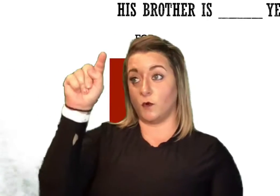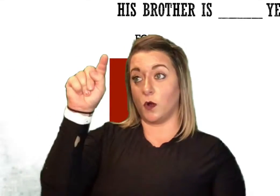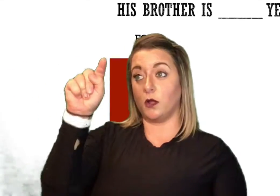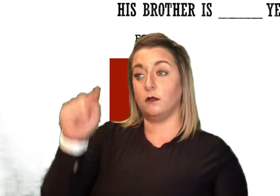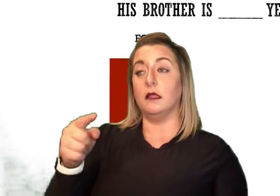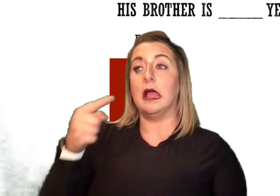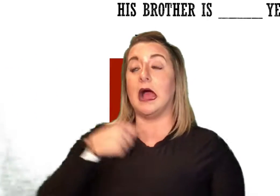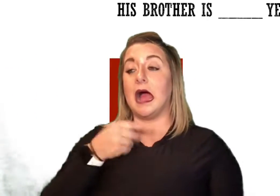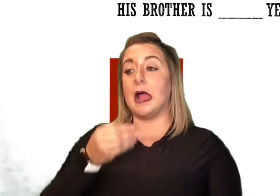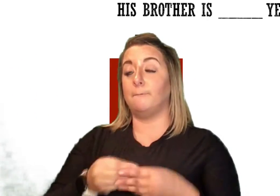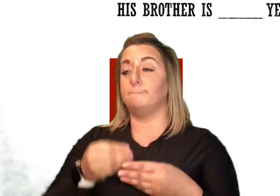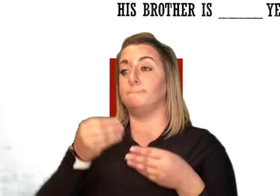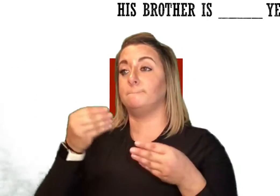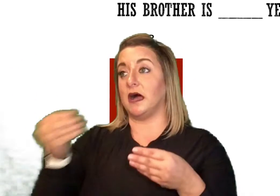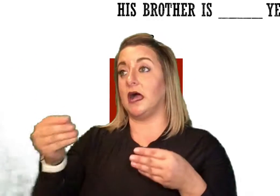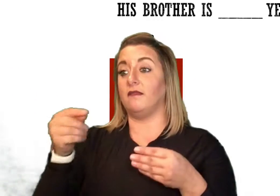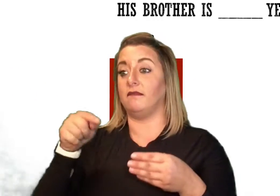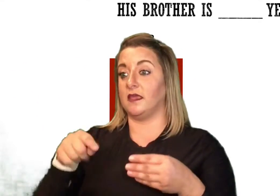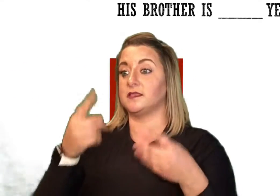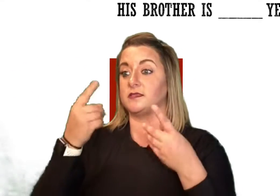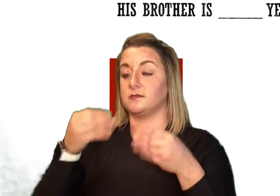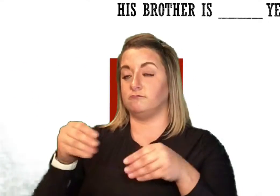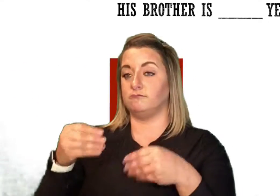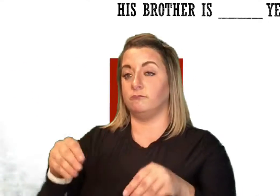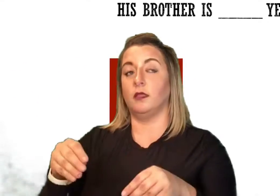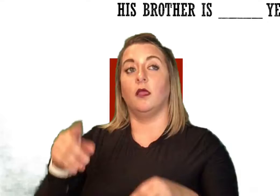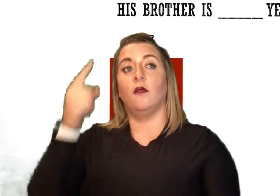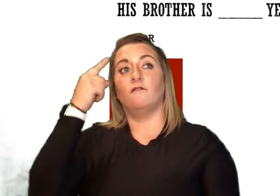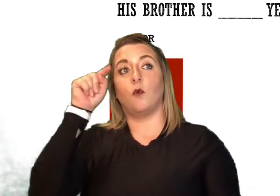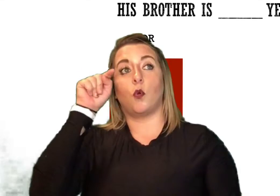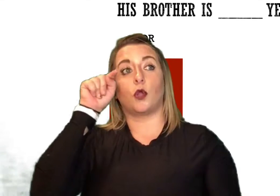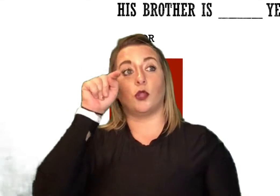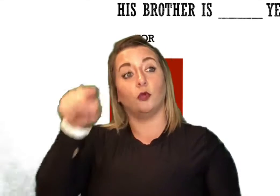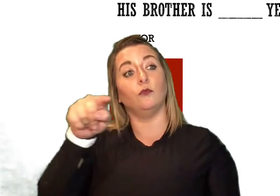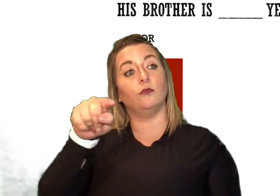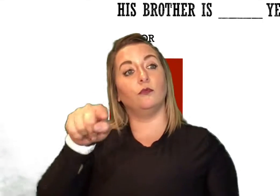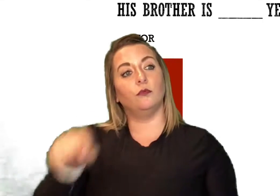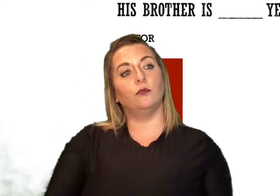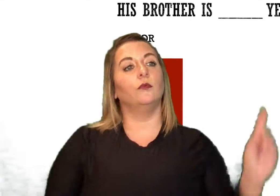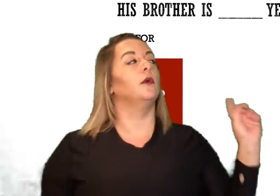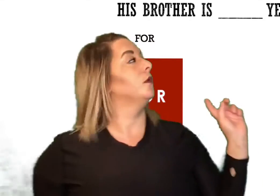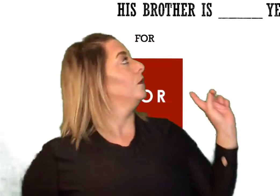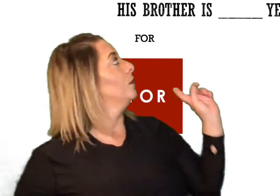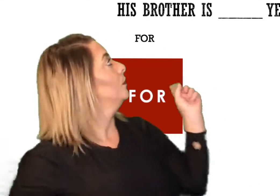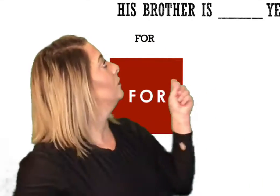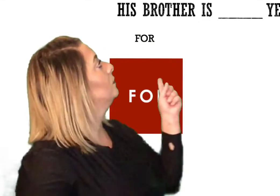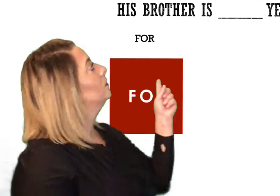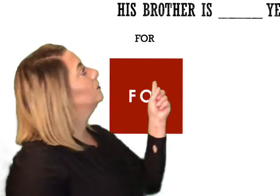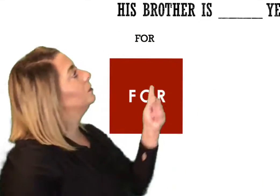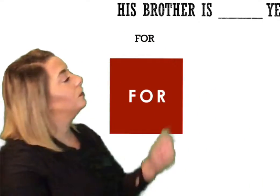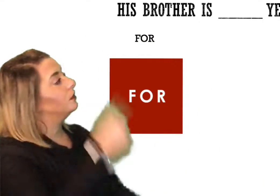F-O-R, for, I bought this for you.